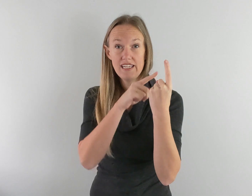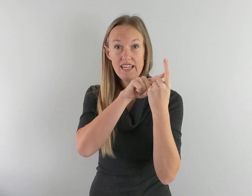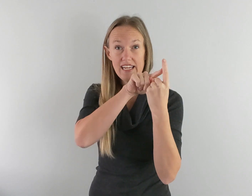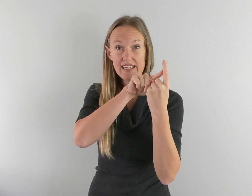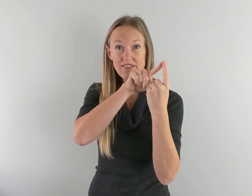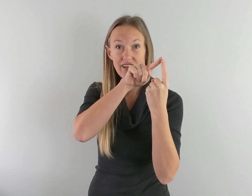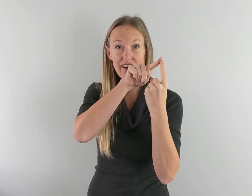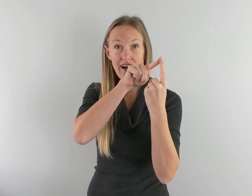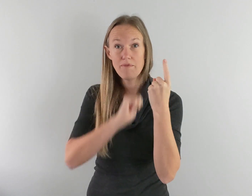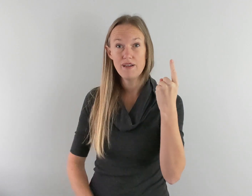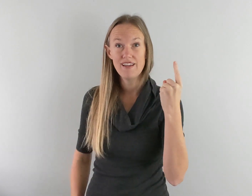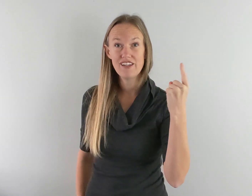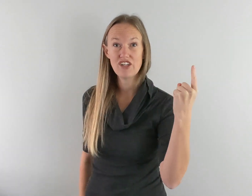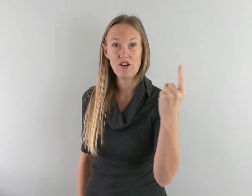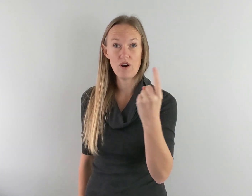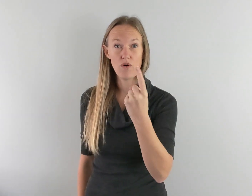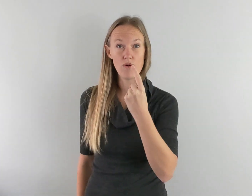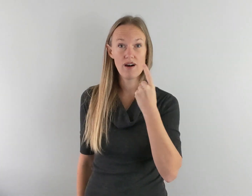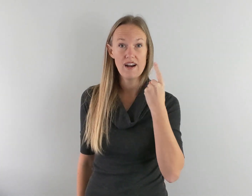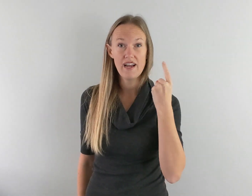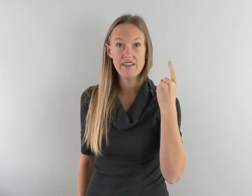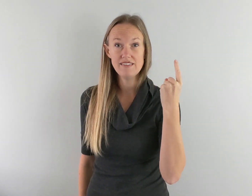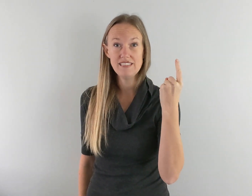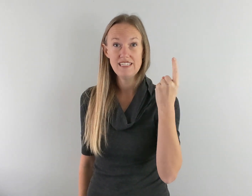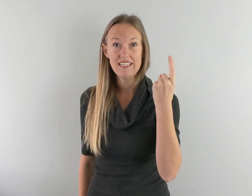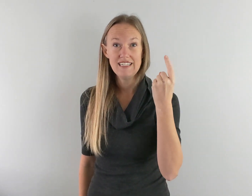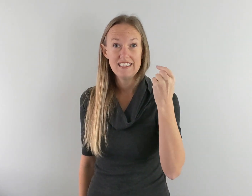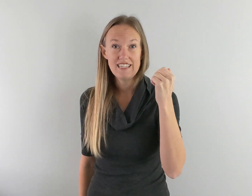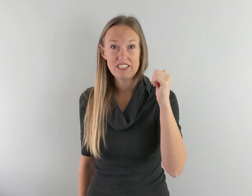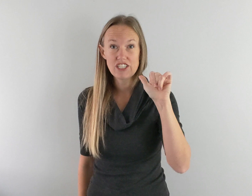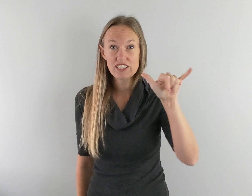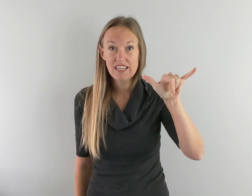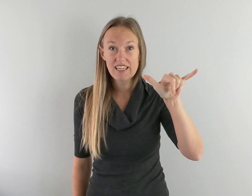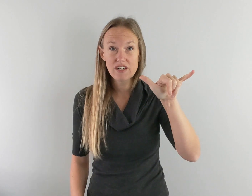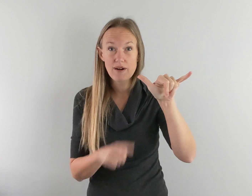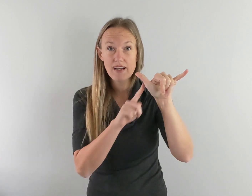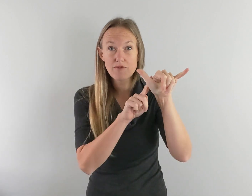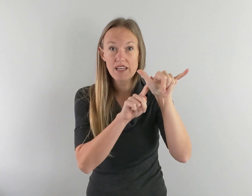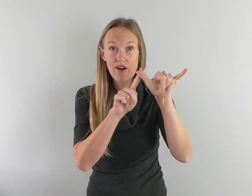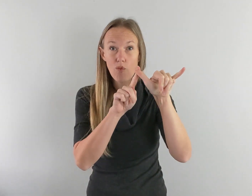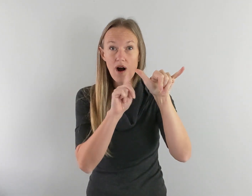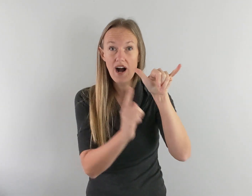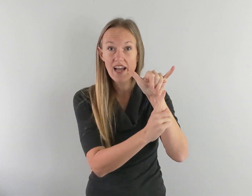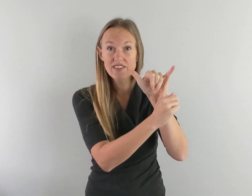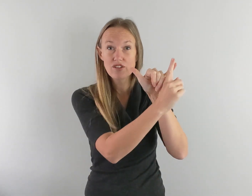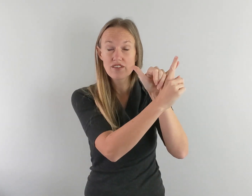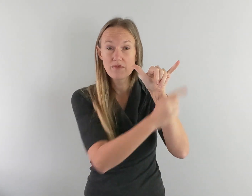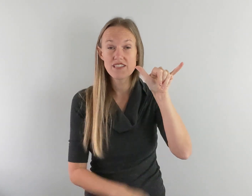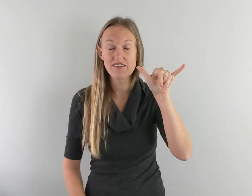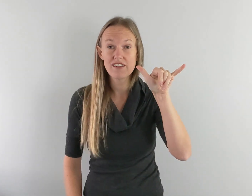in, index finger up. You're going to go around and then turn that hand around, making a Y. So your thumb is out,